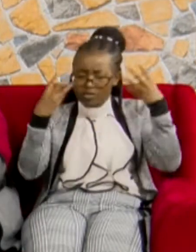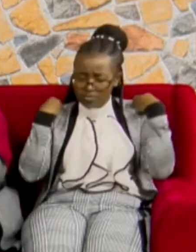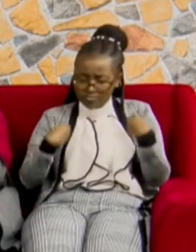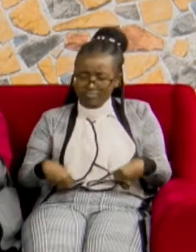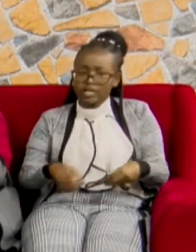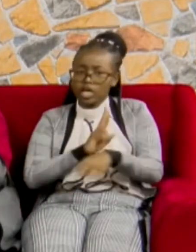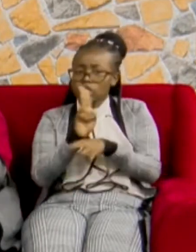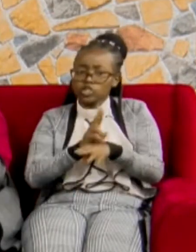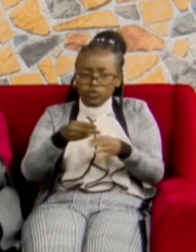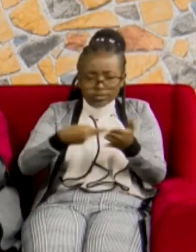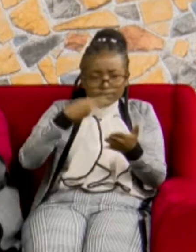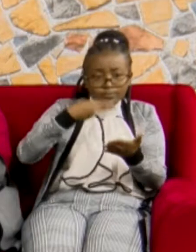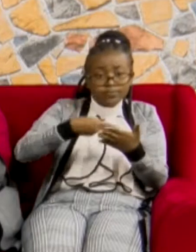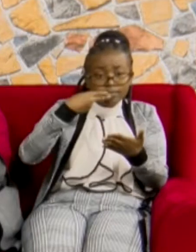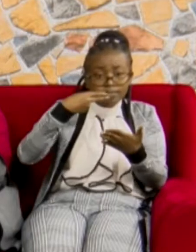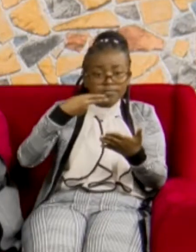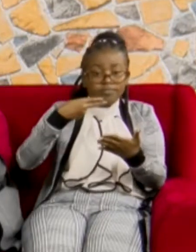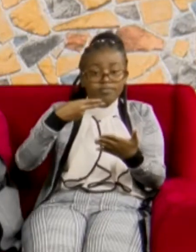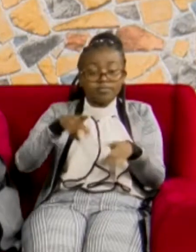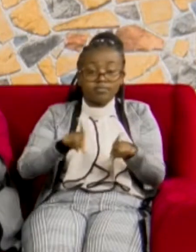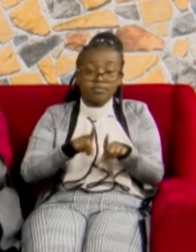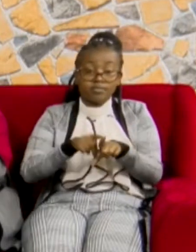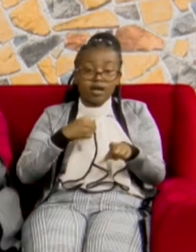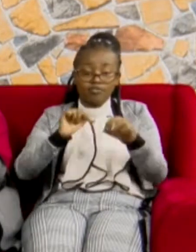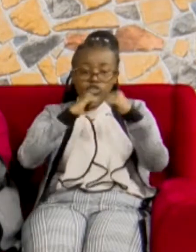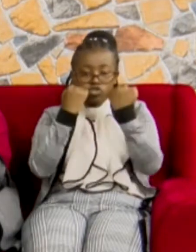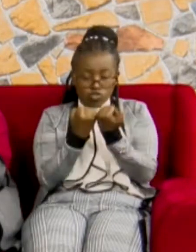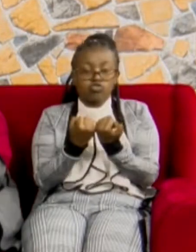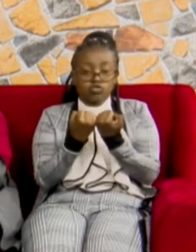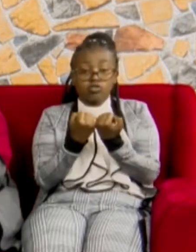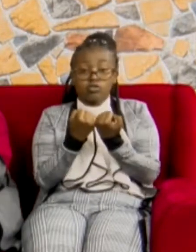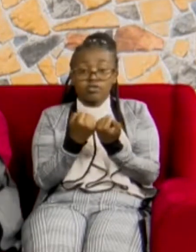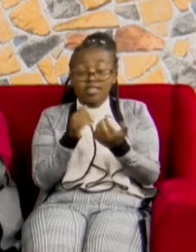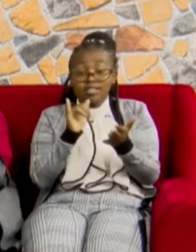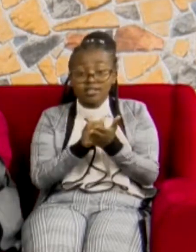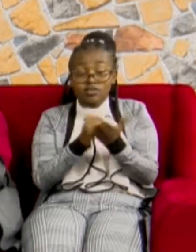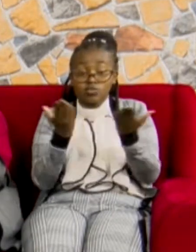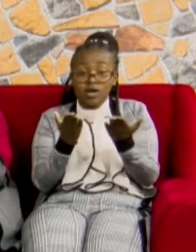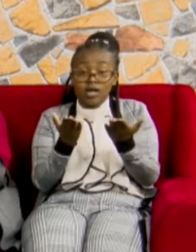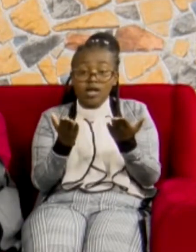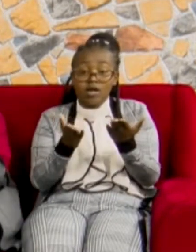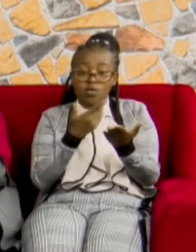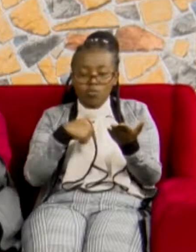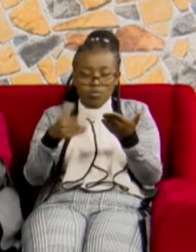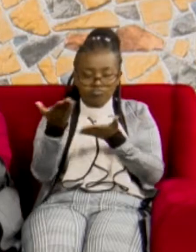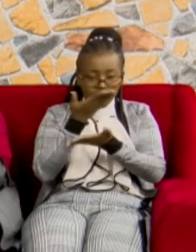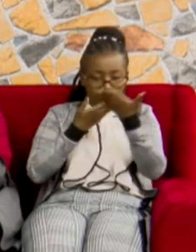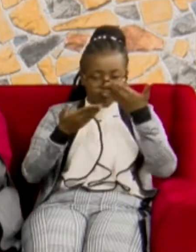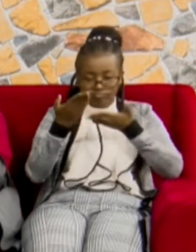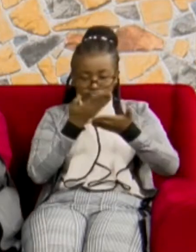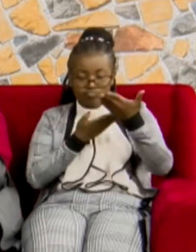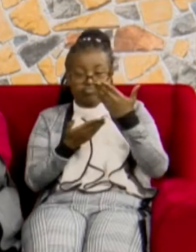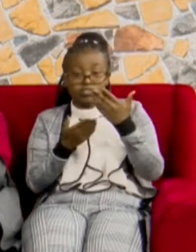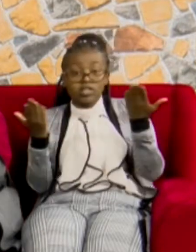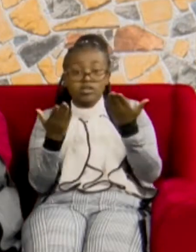you use your spoon to eat? And then there's the social domain, and that's where we interact with each other,